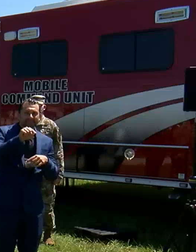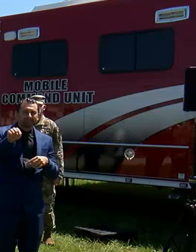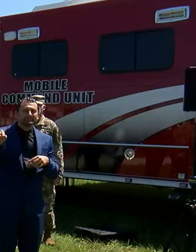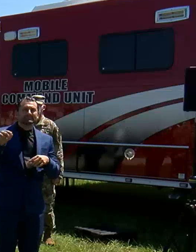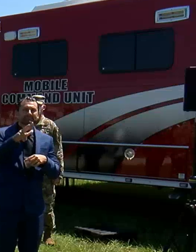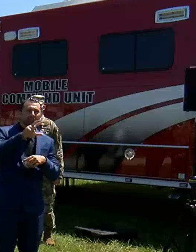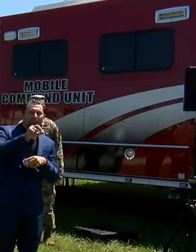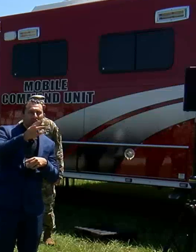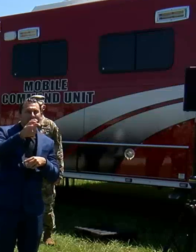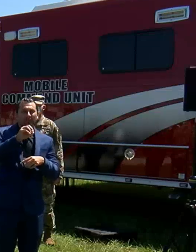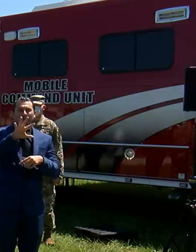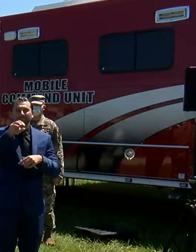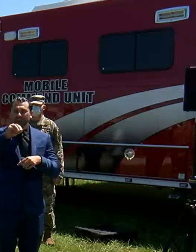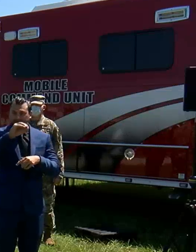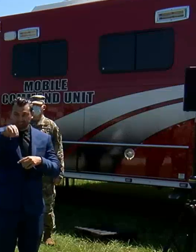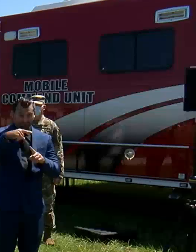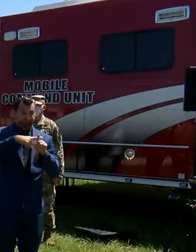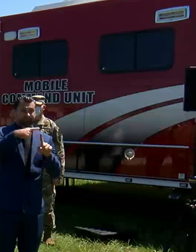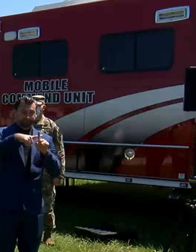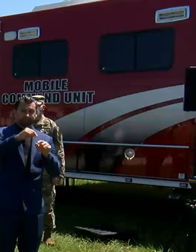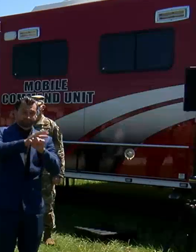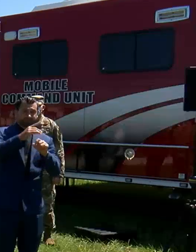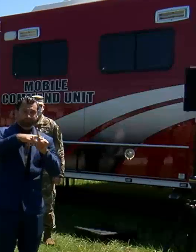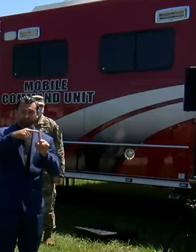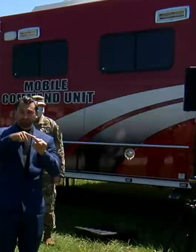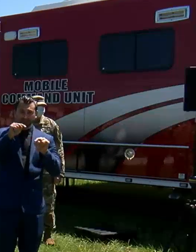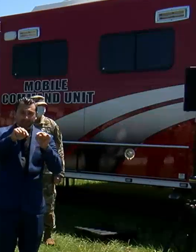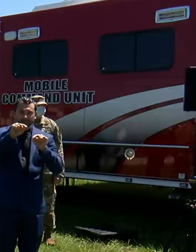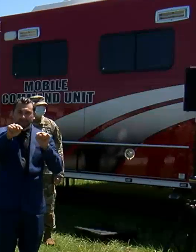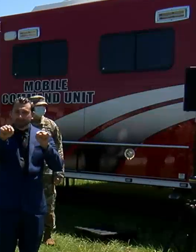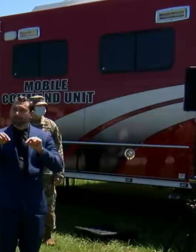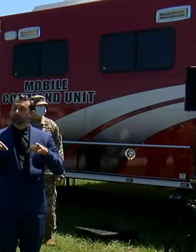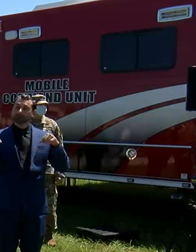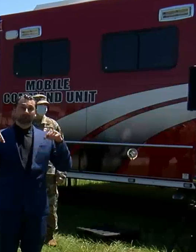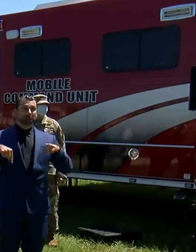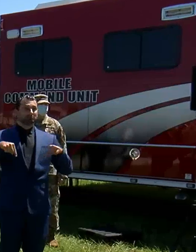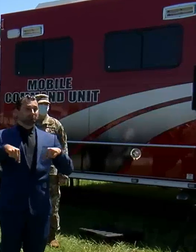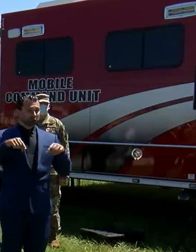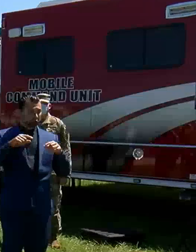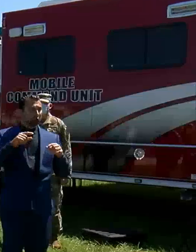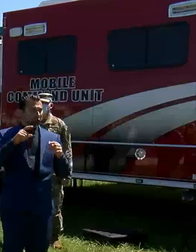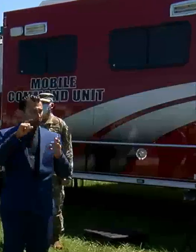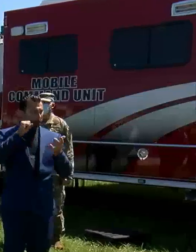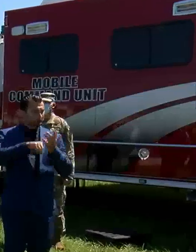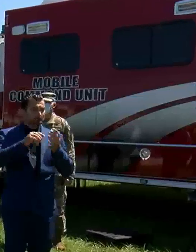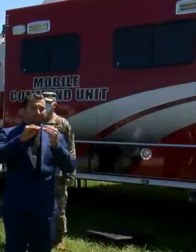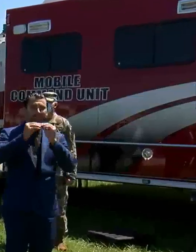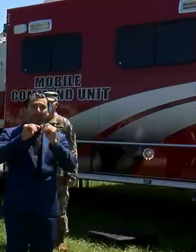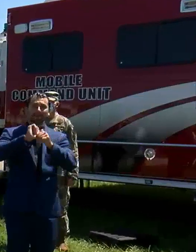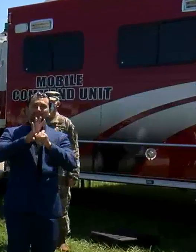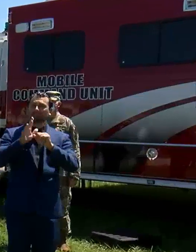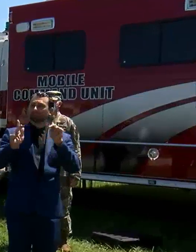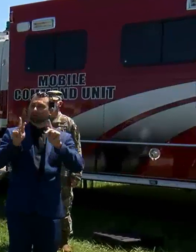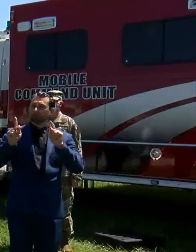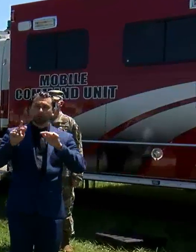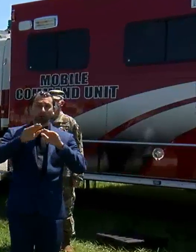back positive. So here in Florida, we've seen that trend go down. I don't think we've been above low